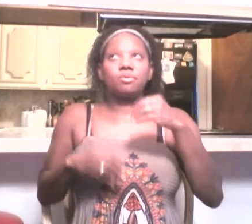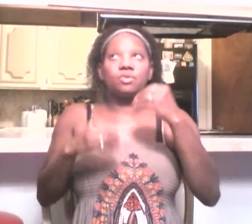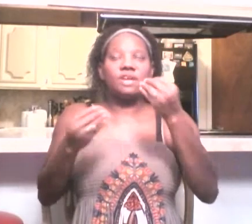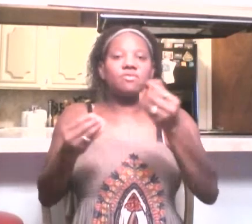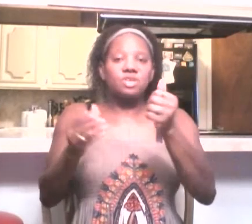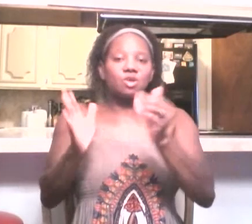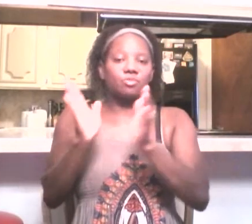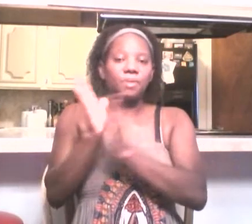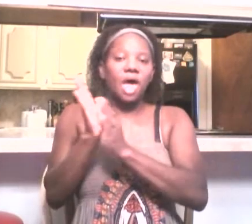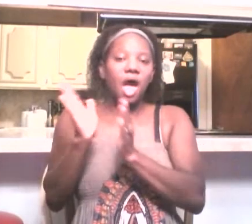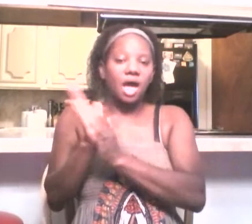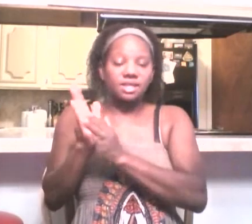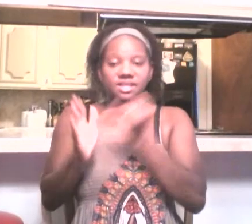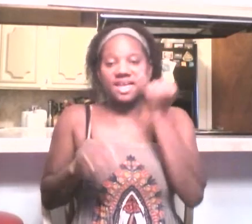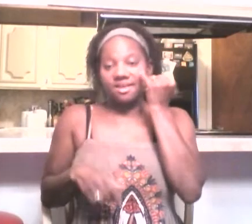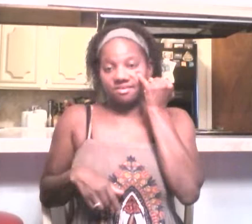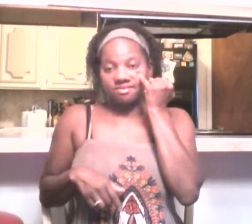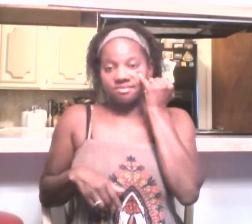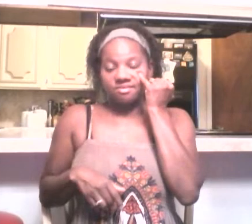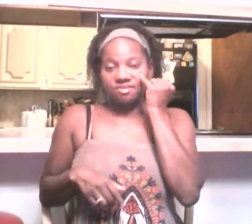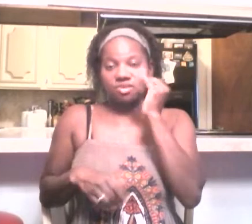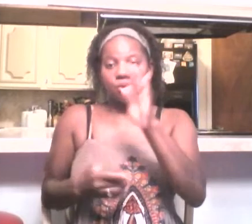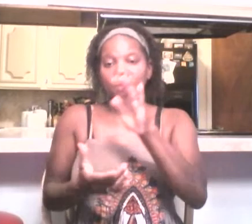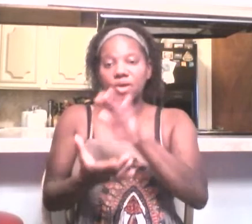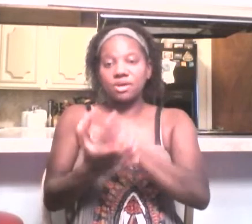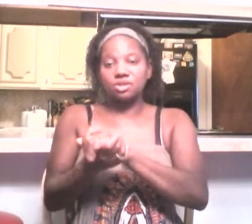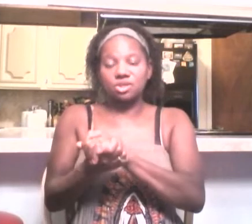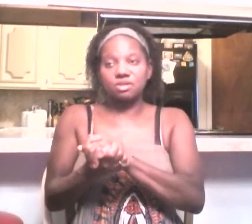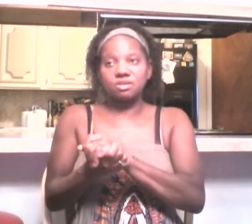you give yourself applause if your marriage,